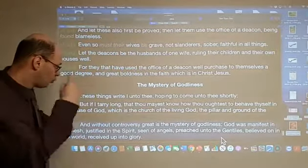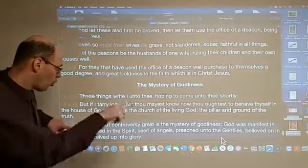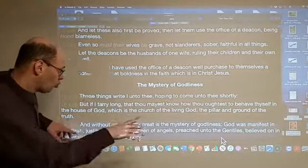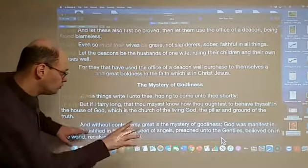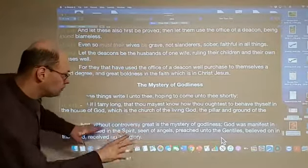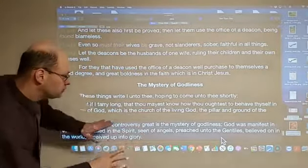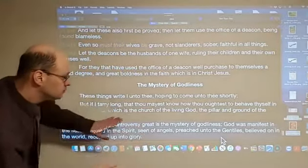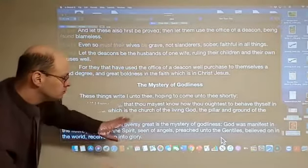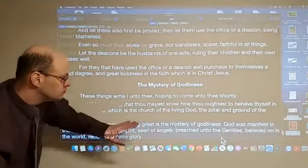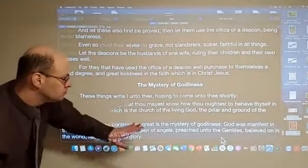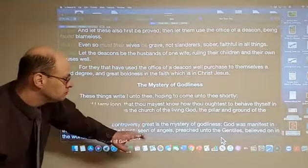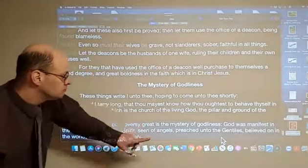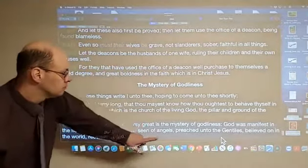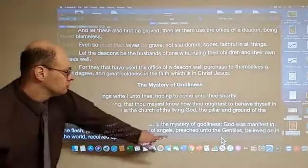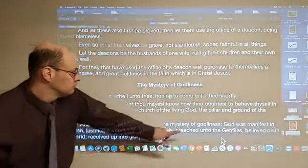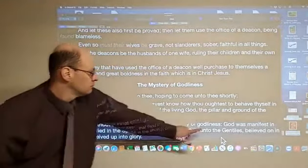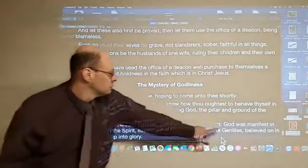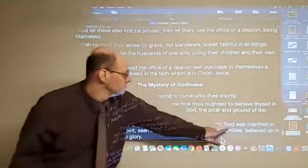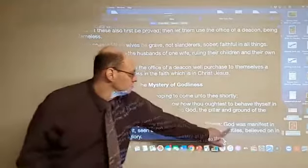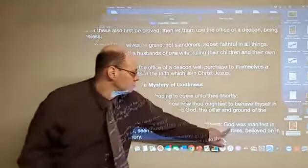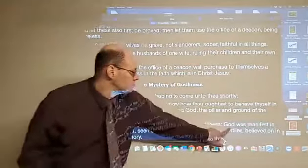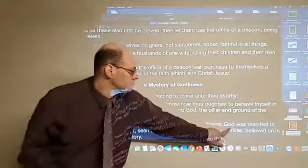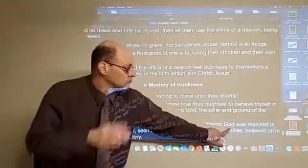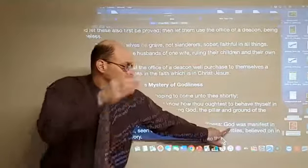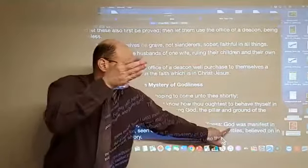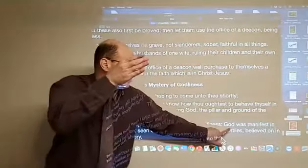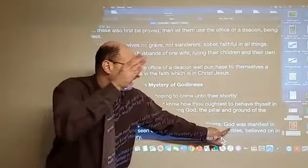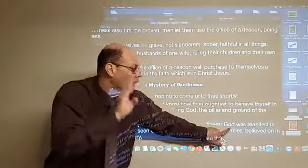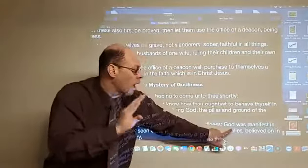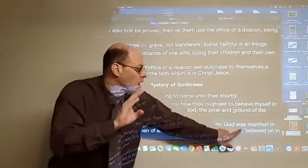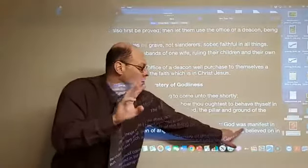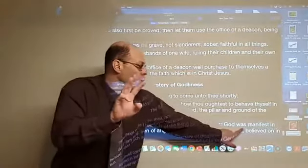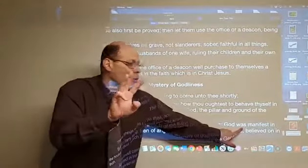scripture reads that God was manifest